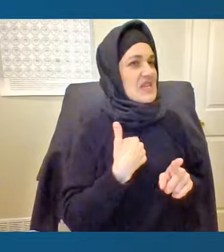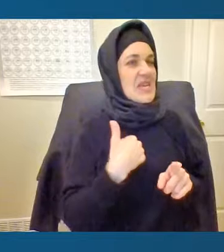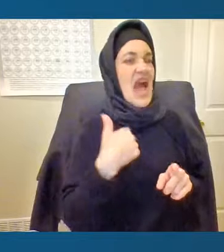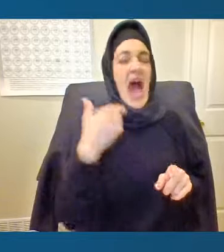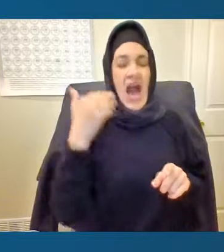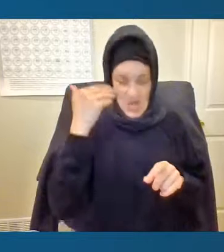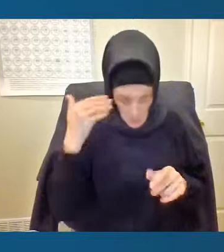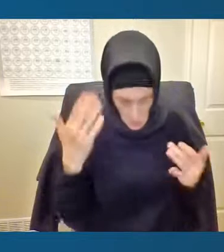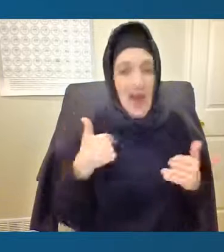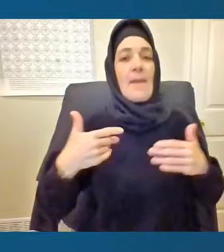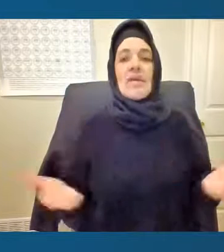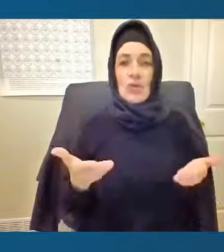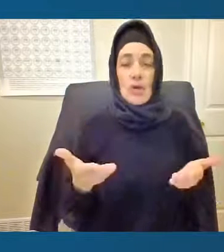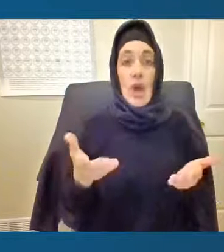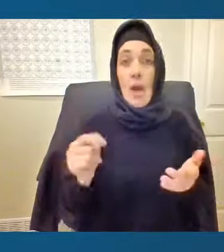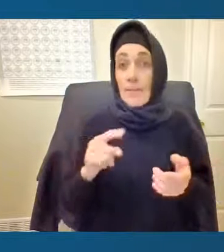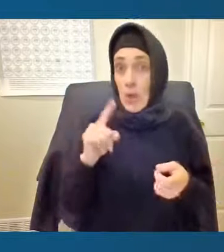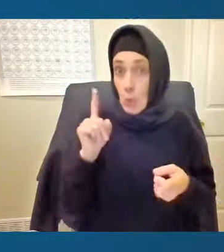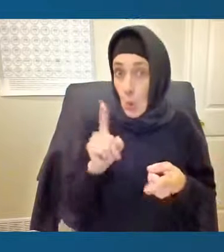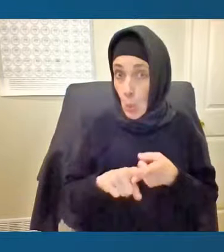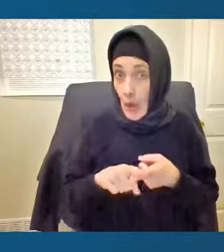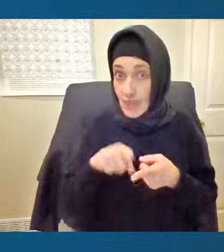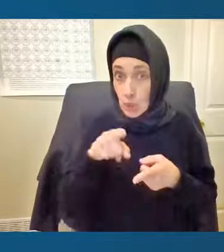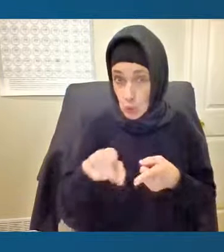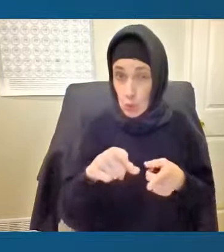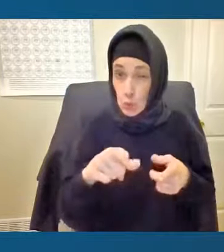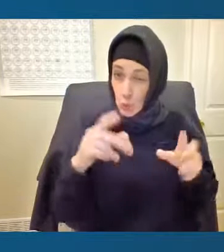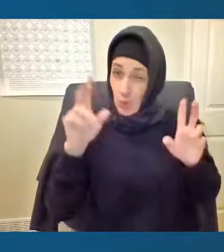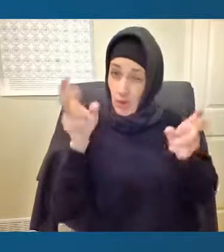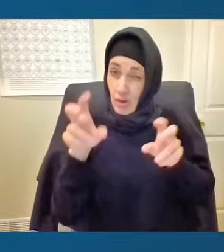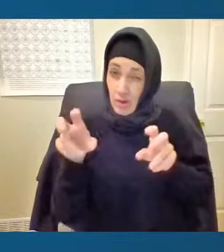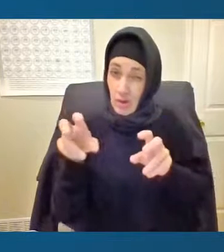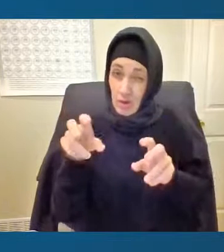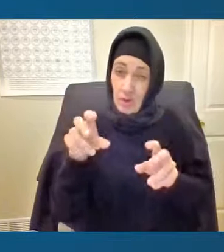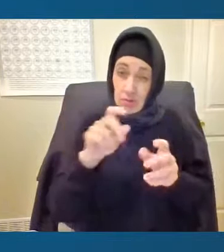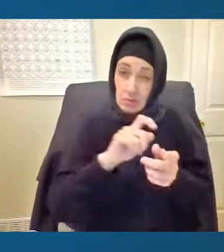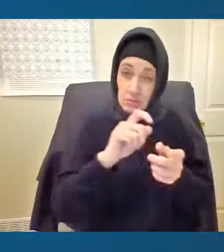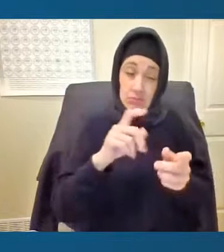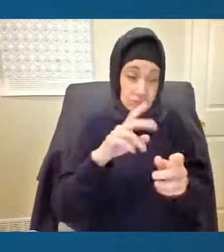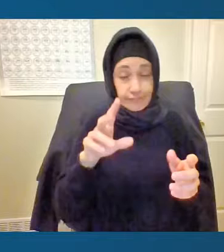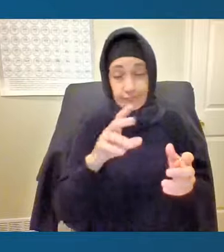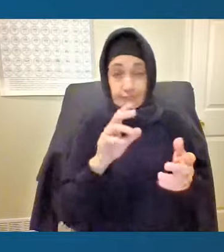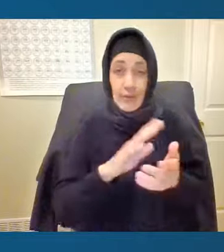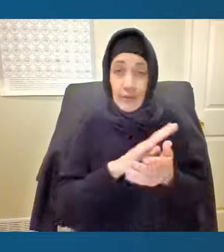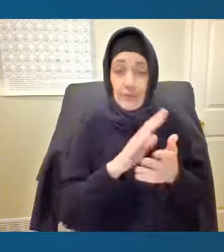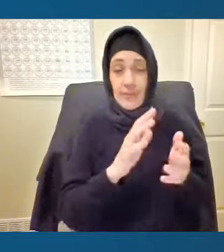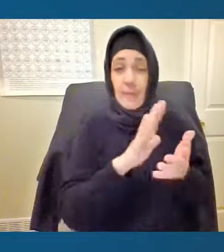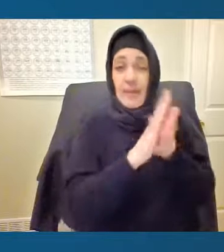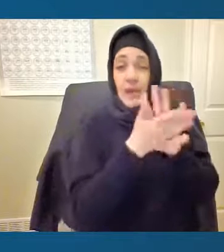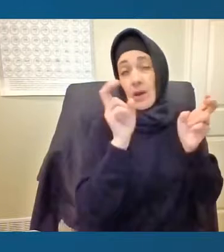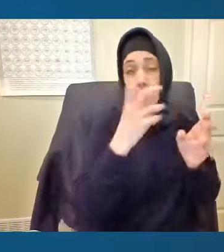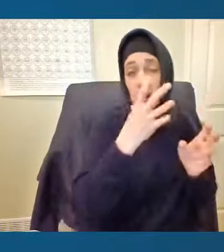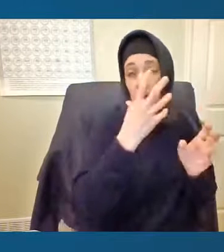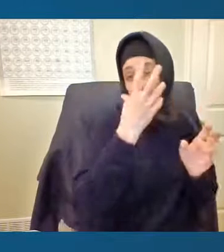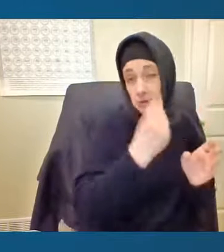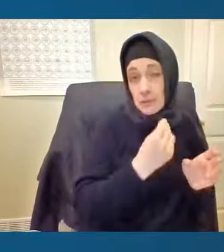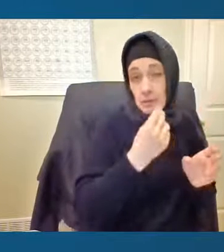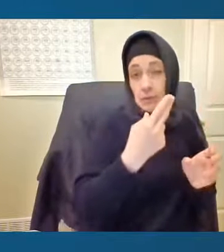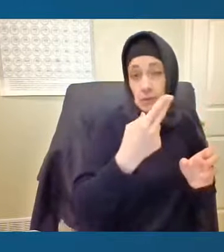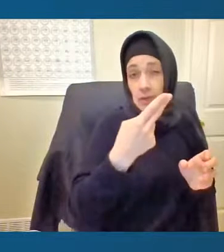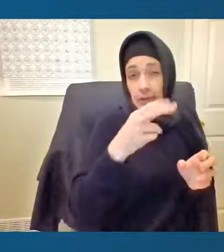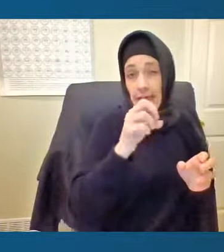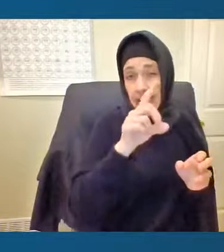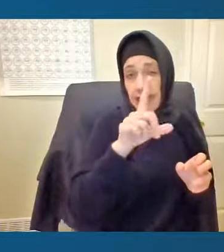when you enter into a state of ghafla, sleep, and that's why Ali radiallahu an, you know what he used to say? This is a beautiful statement.